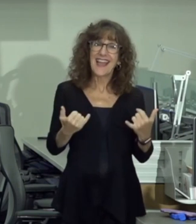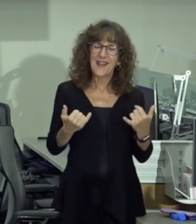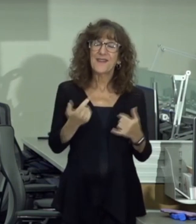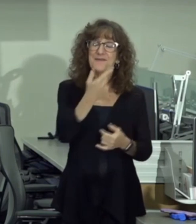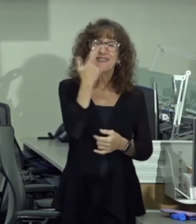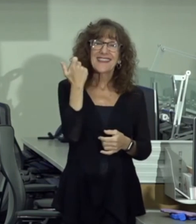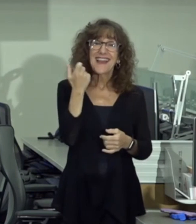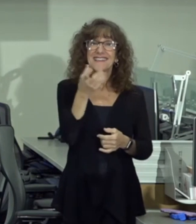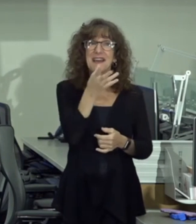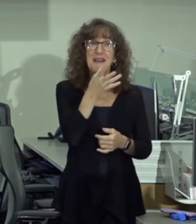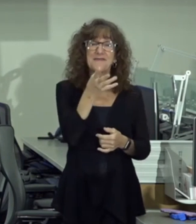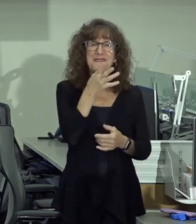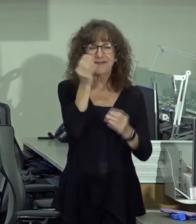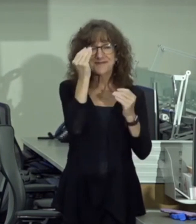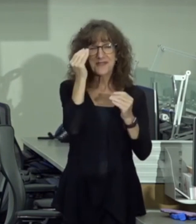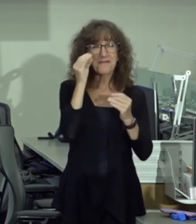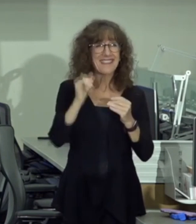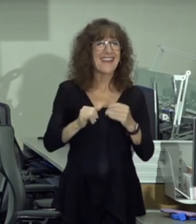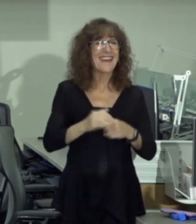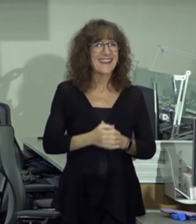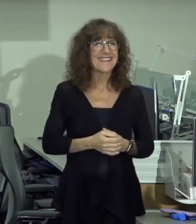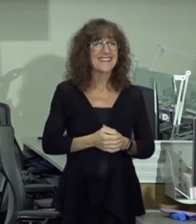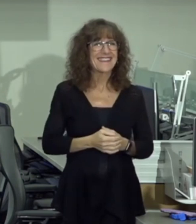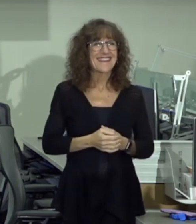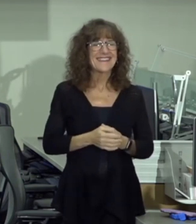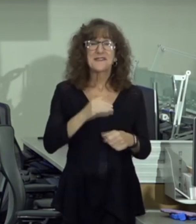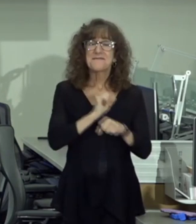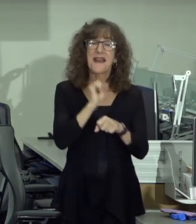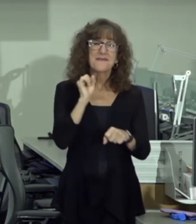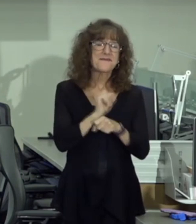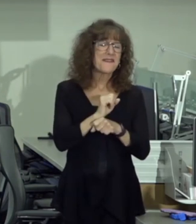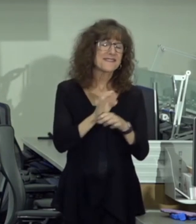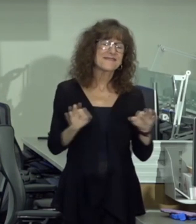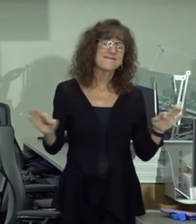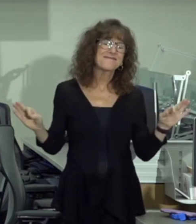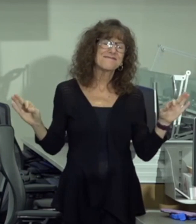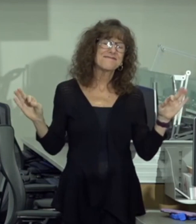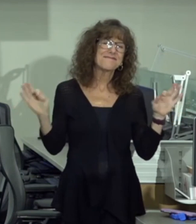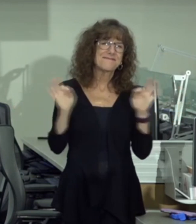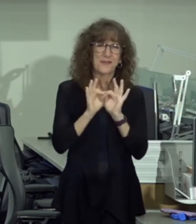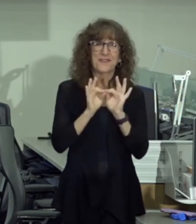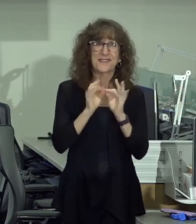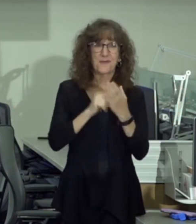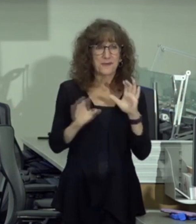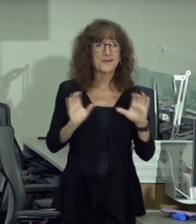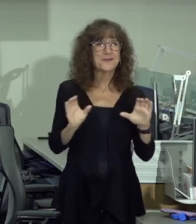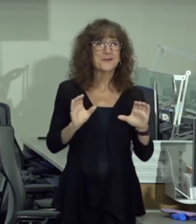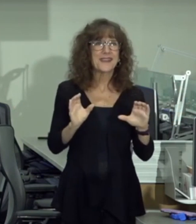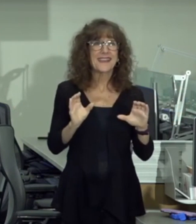because she passed that to me. And so this work is exquisitely important, I mean, in terms of what we're